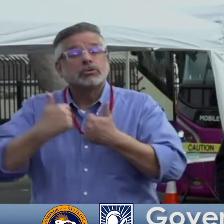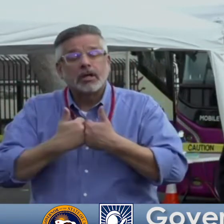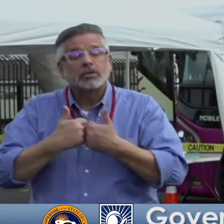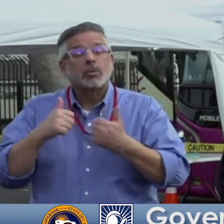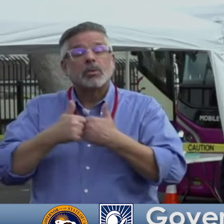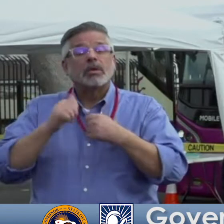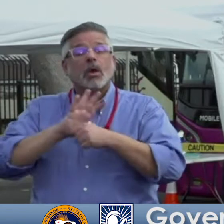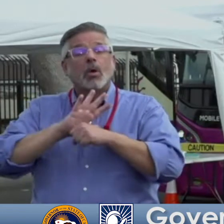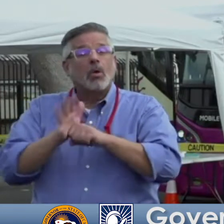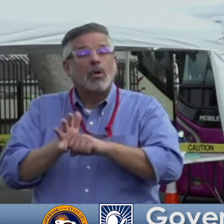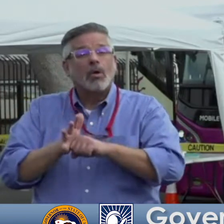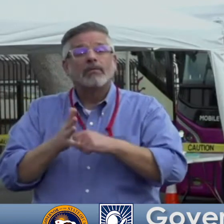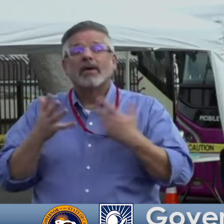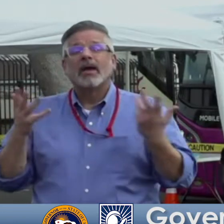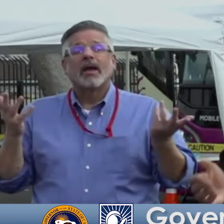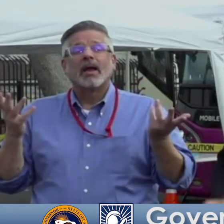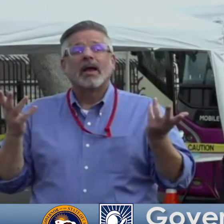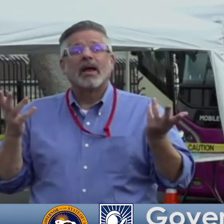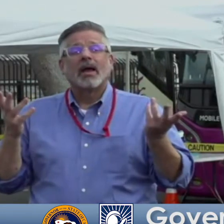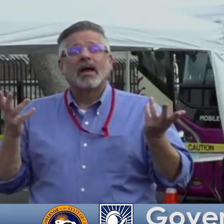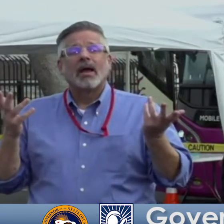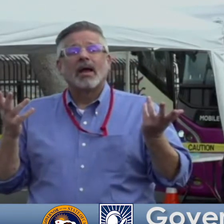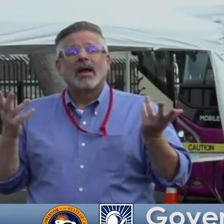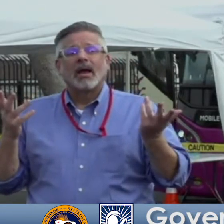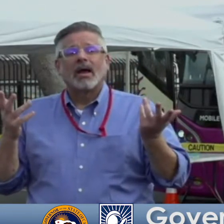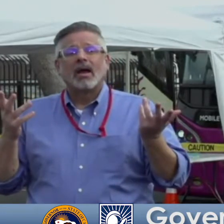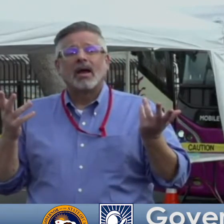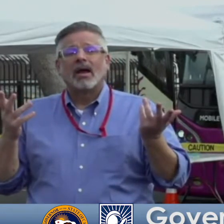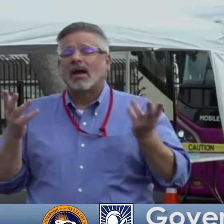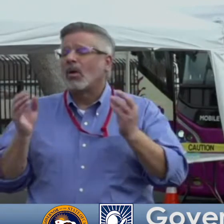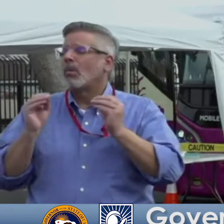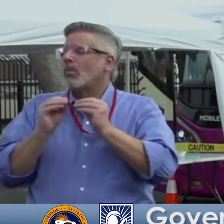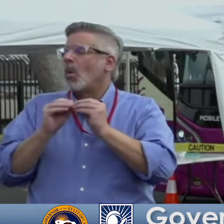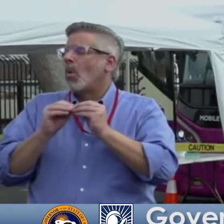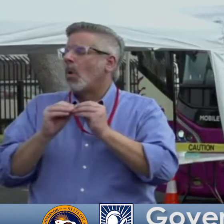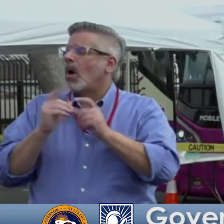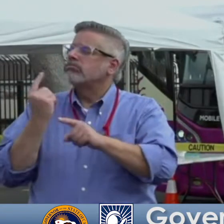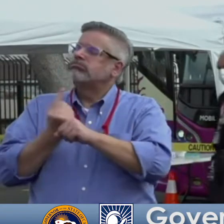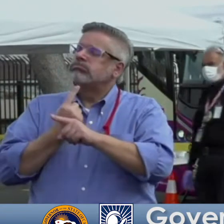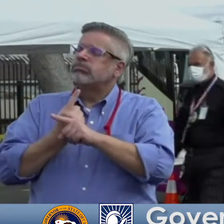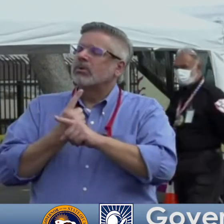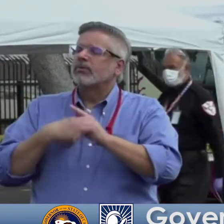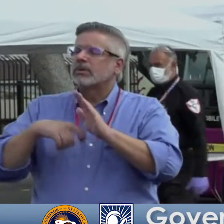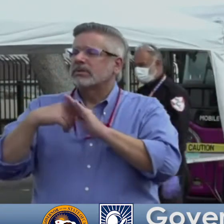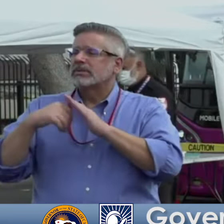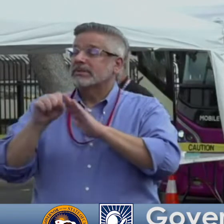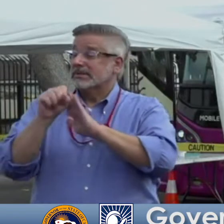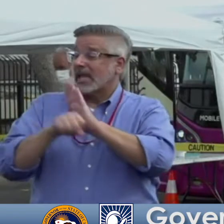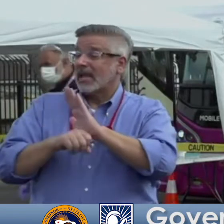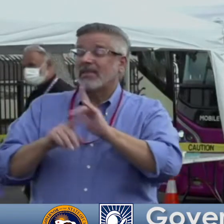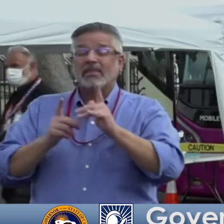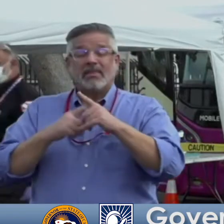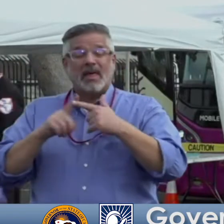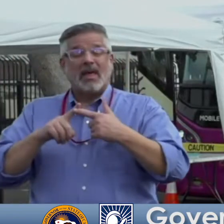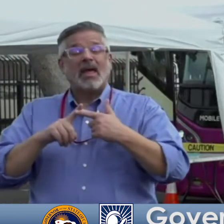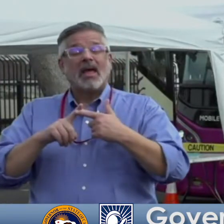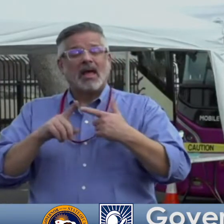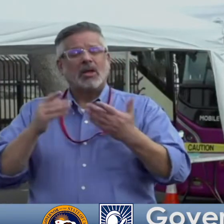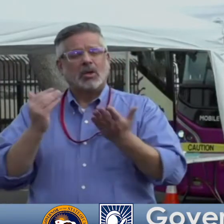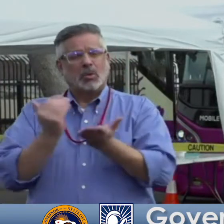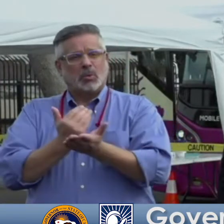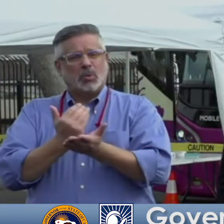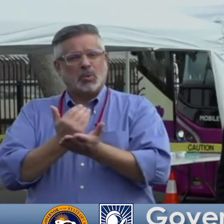COVID and its variants will be more manageable for our state, and we can get into phases of a new